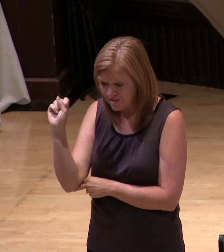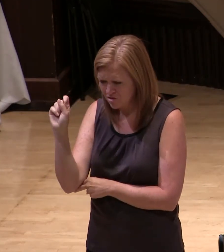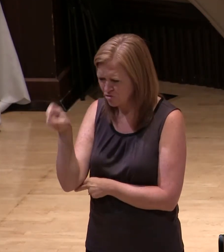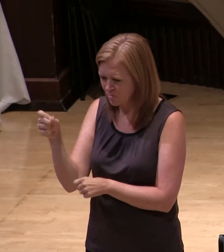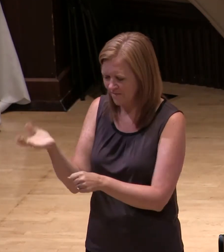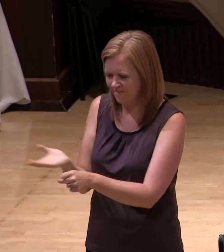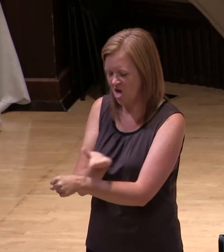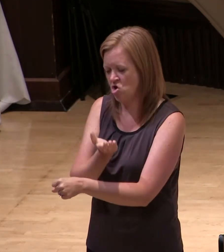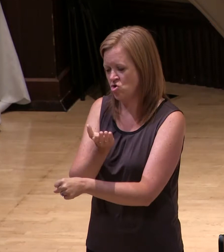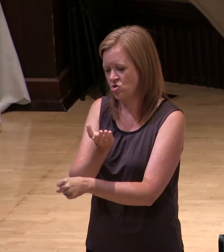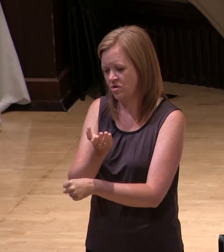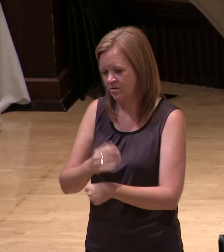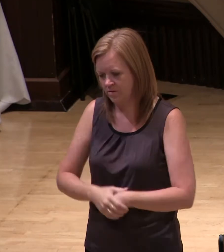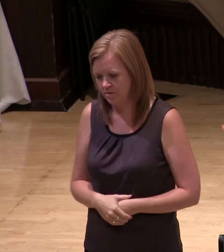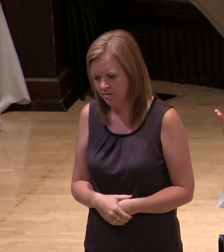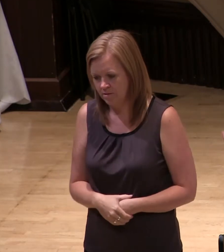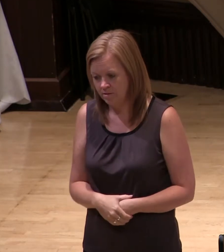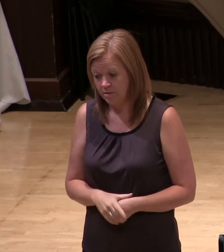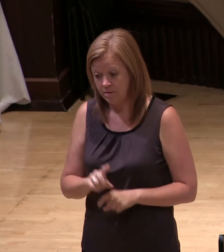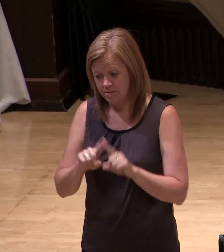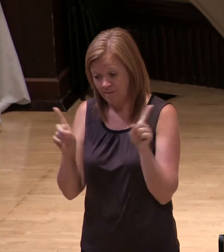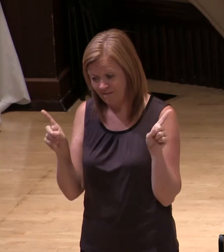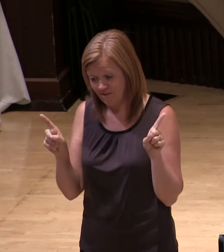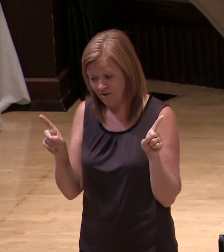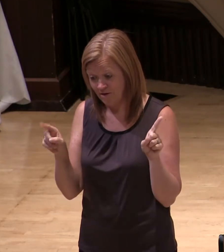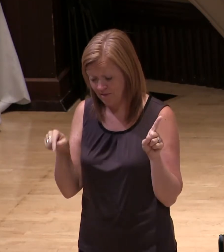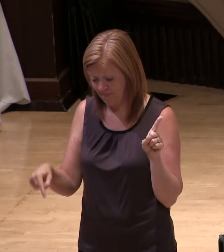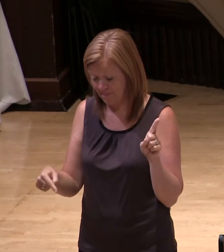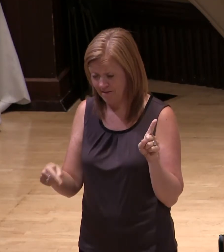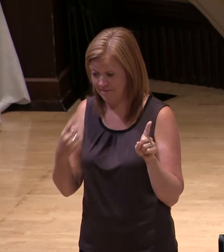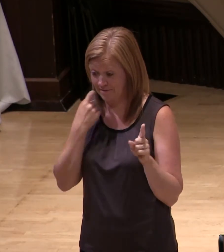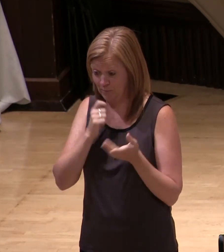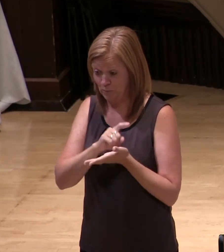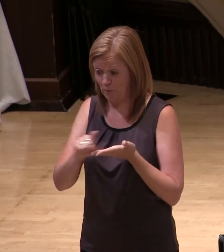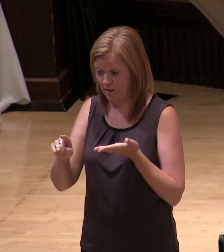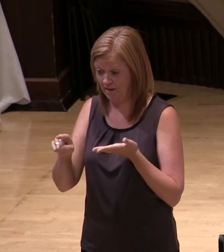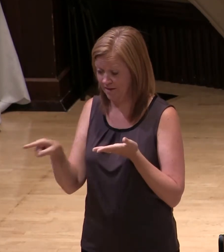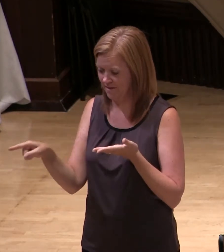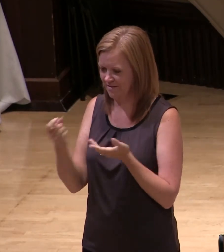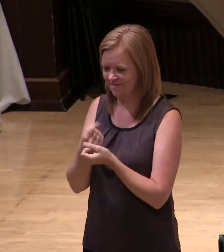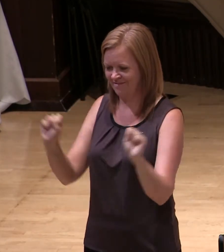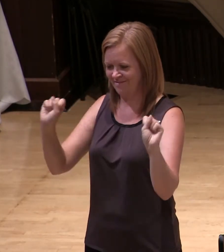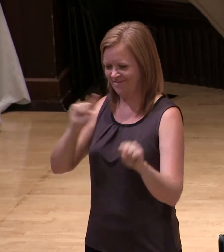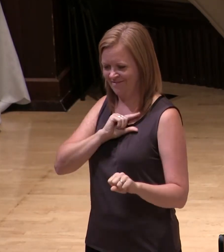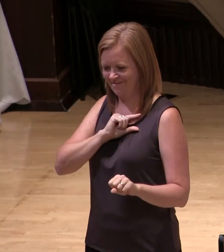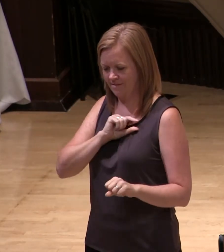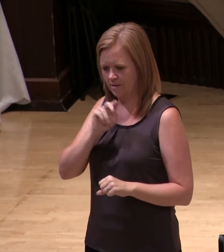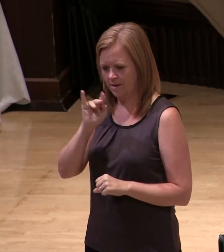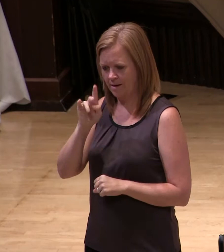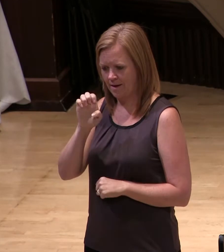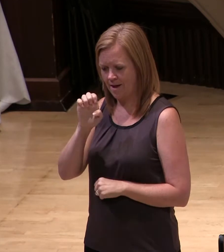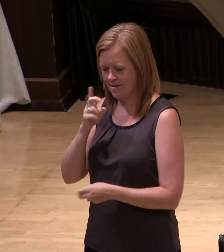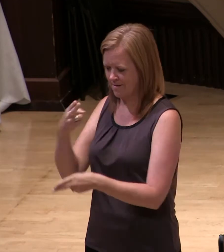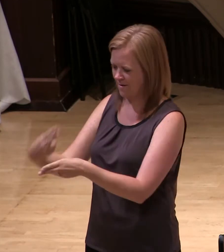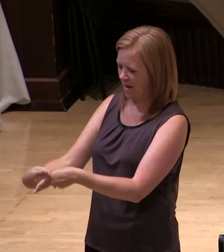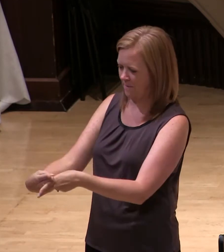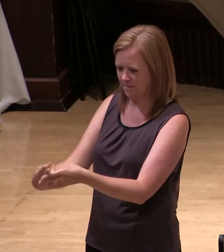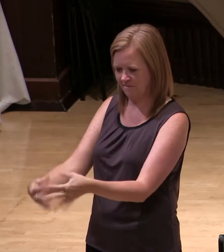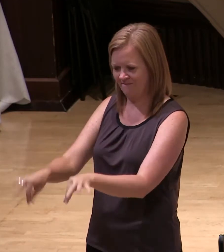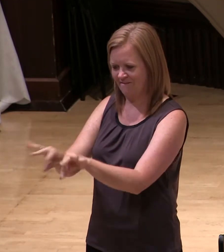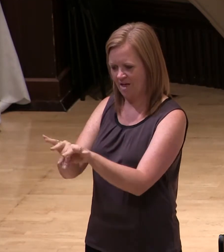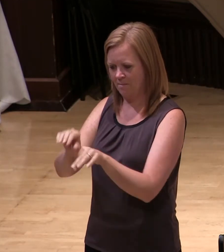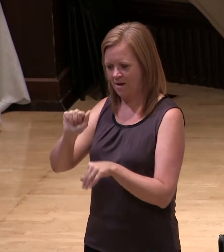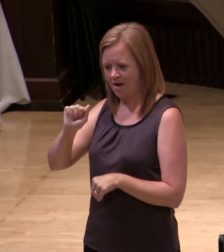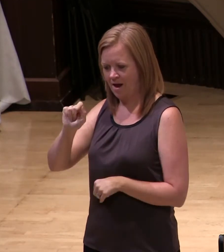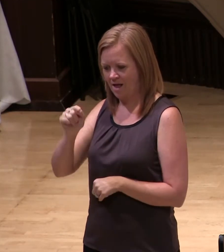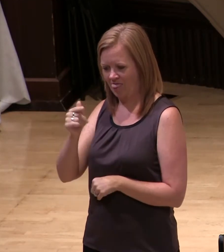all be fired. However, this week he was vindicated. Nike named him Valuable Athlete, and